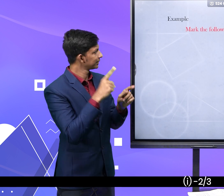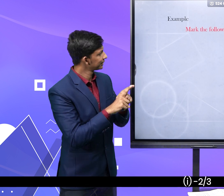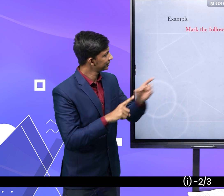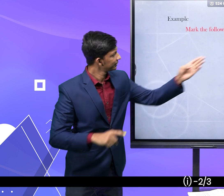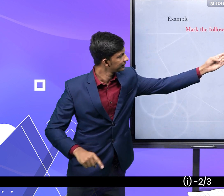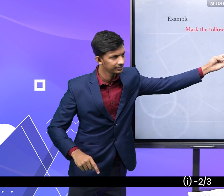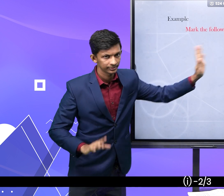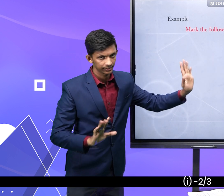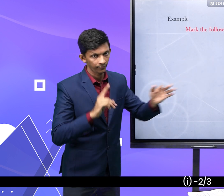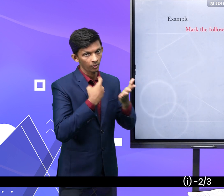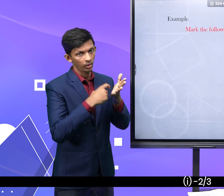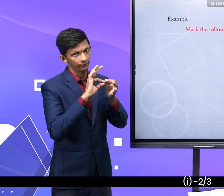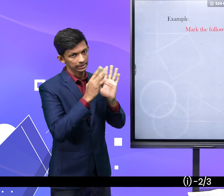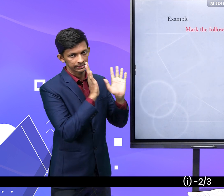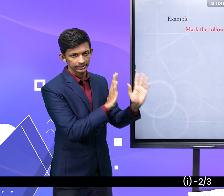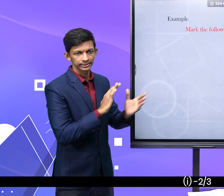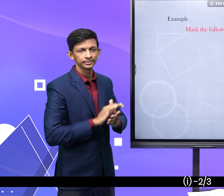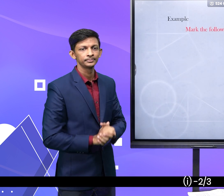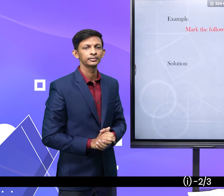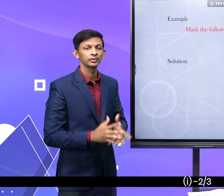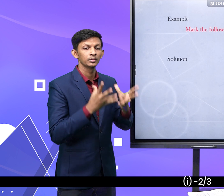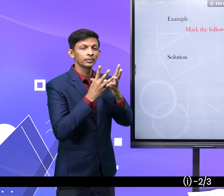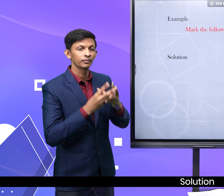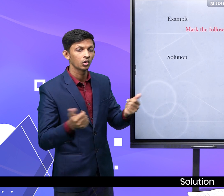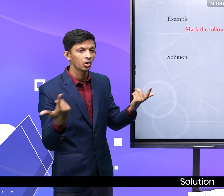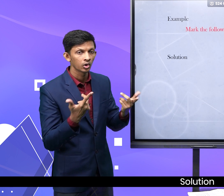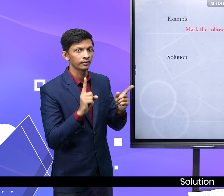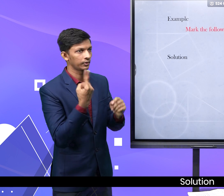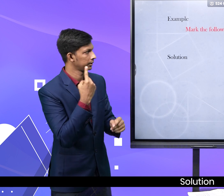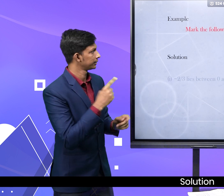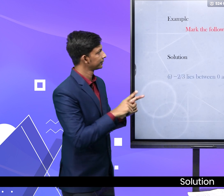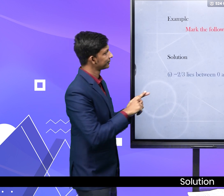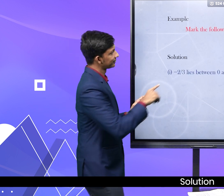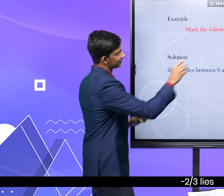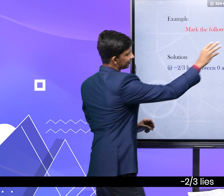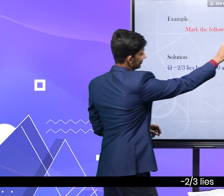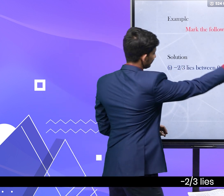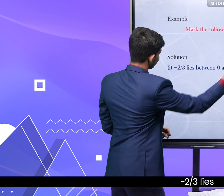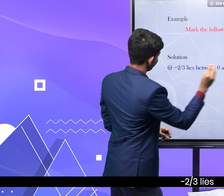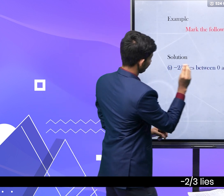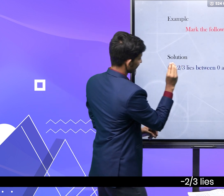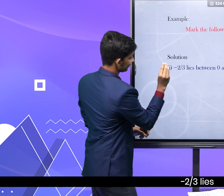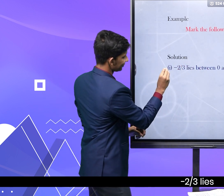First one, minus 2 by 3. Solution: minus 2 by 3